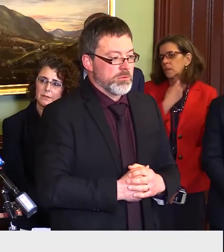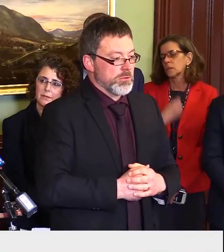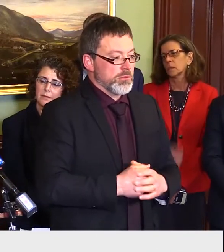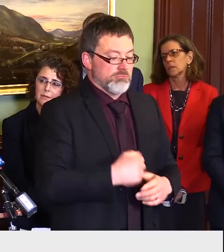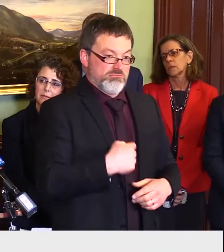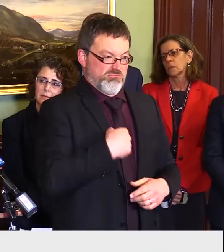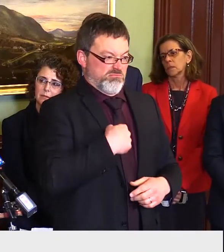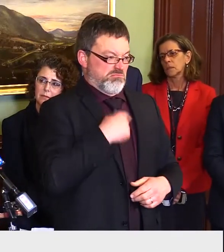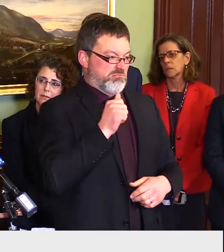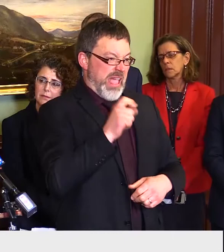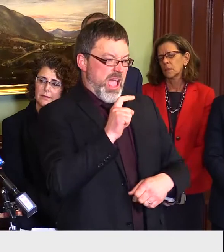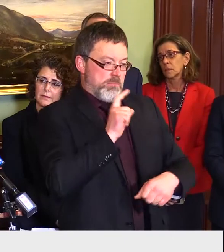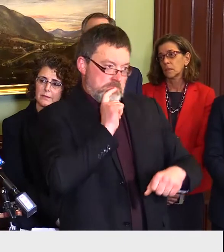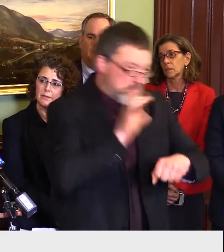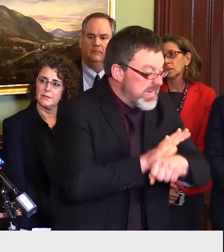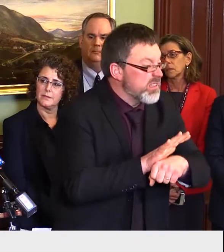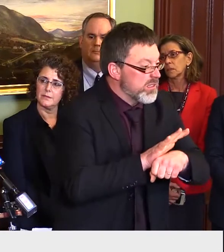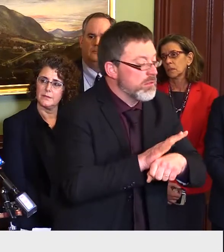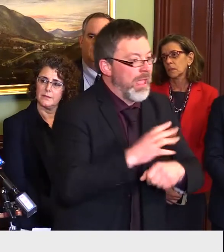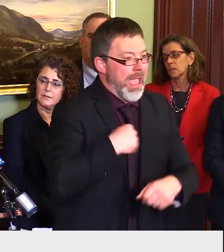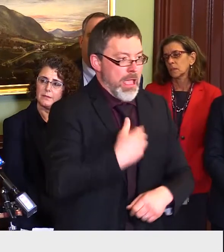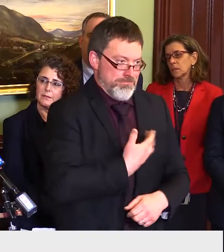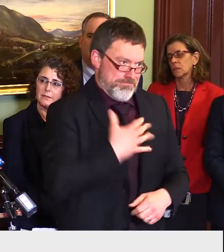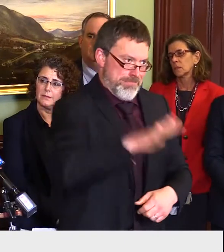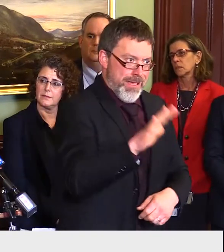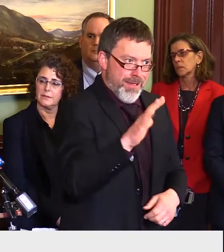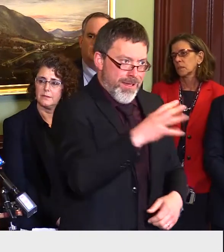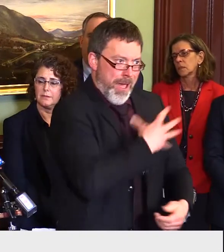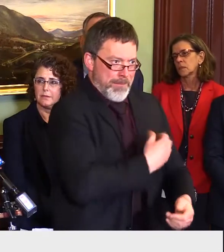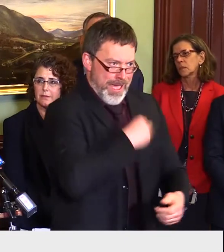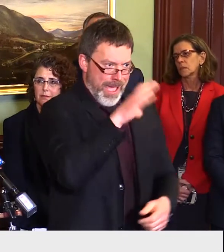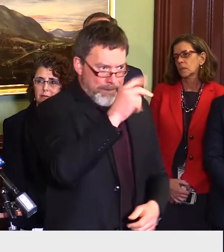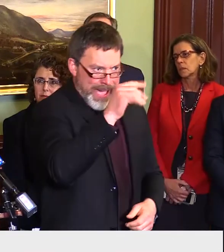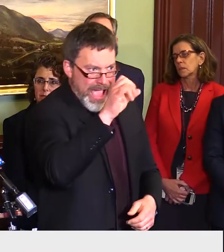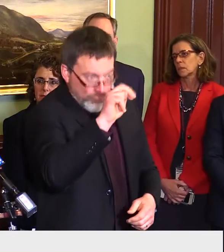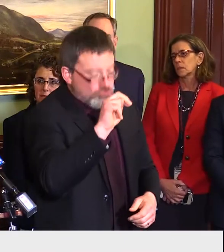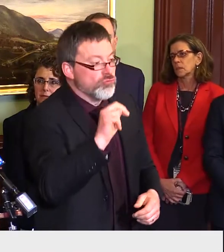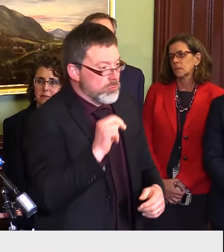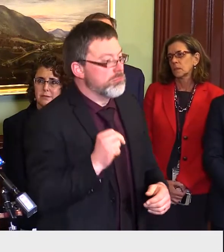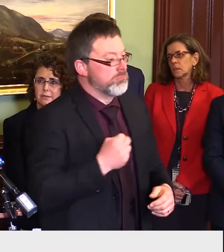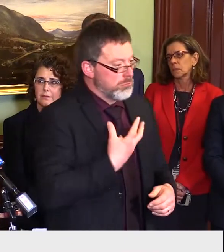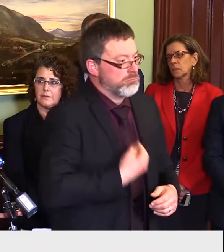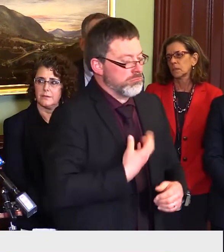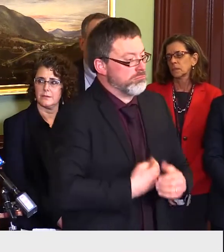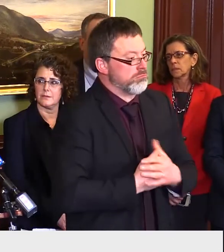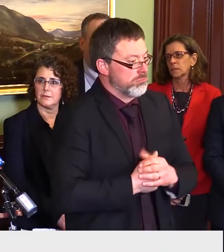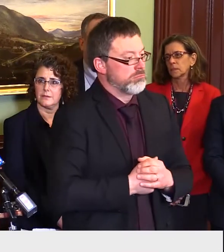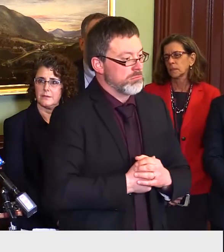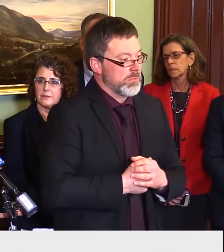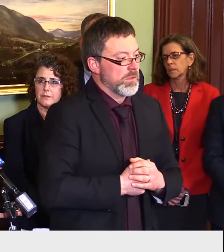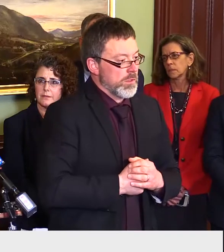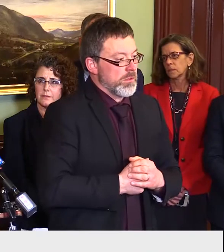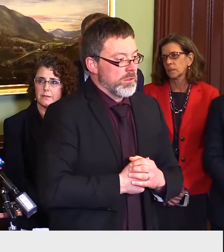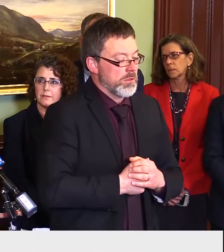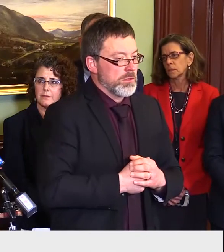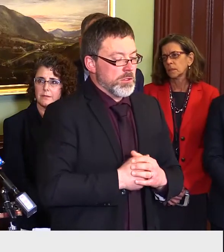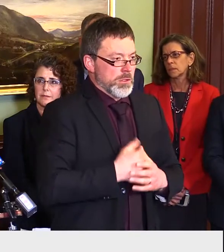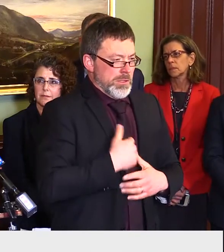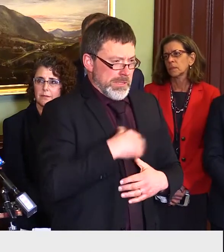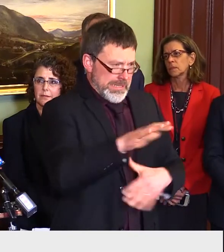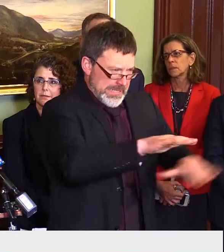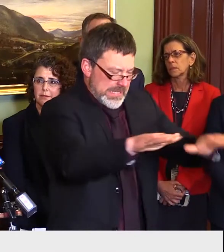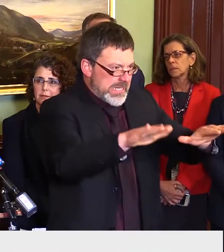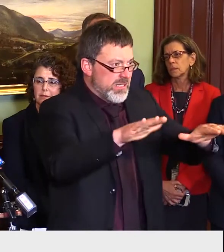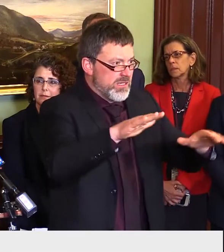above frustrations and fear. We can't focus on how this may set us back, because what it's really